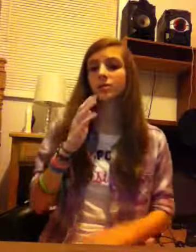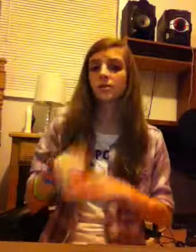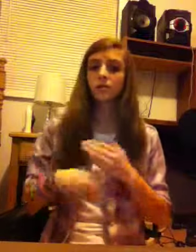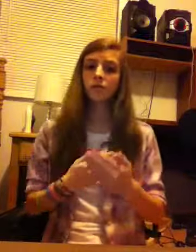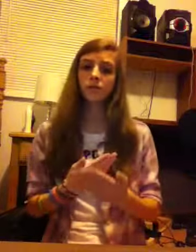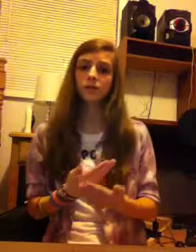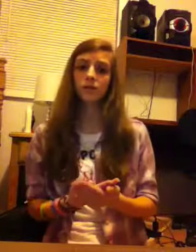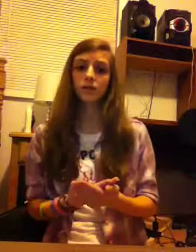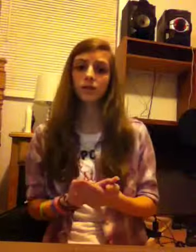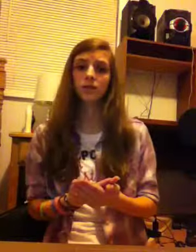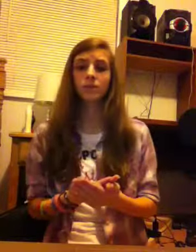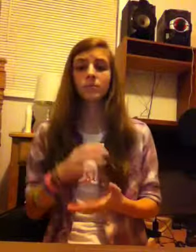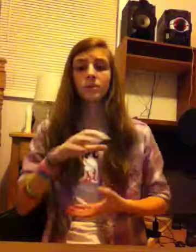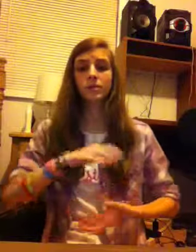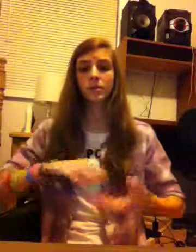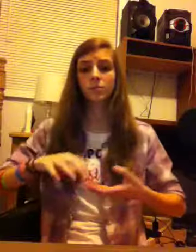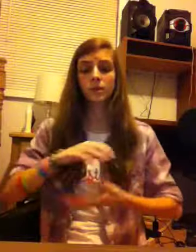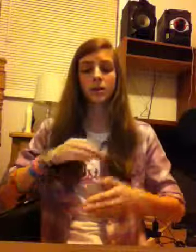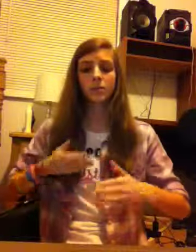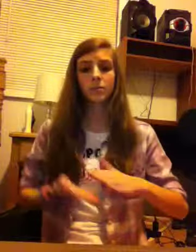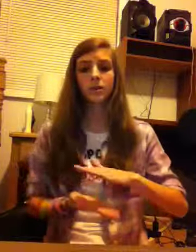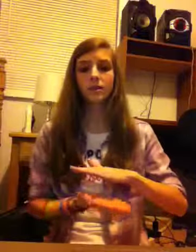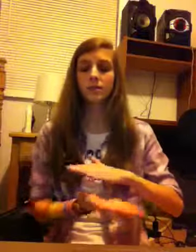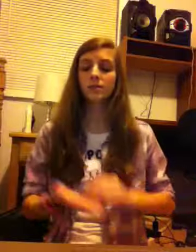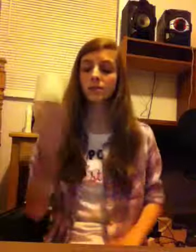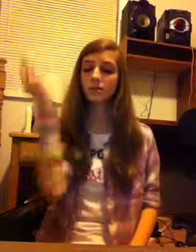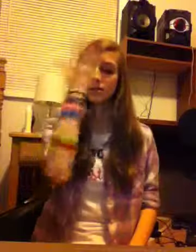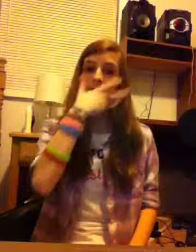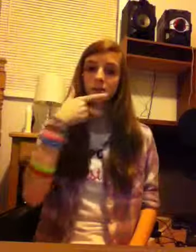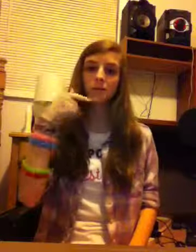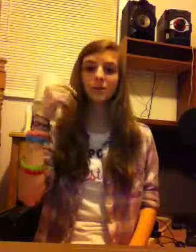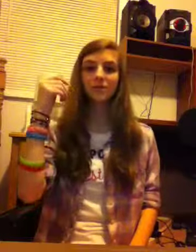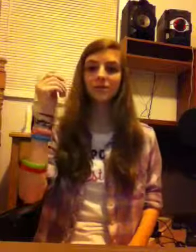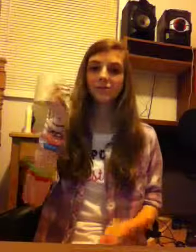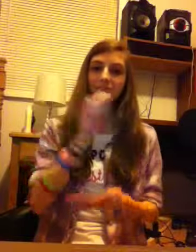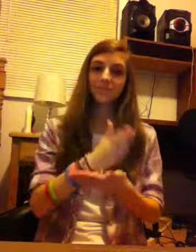is all of this mixed up and baked in a beautiful pie